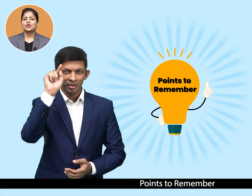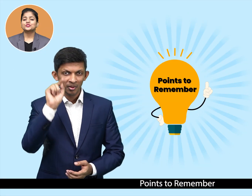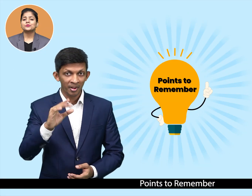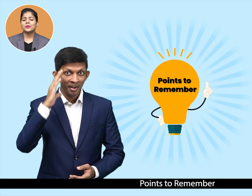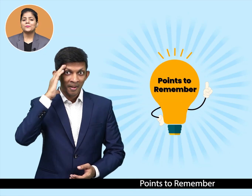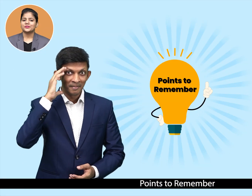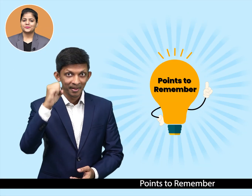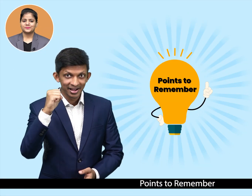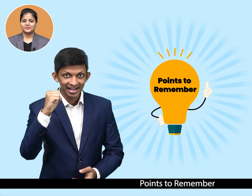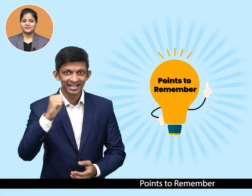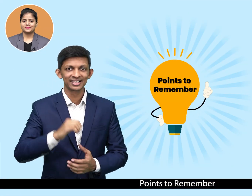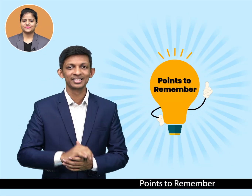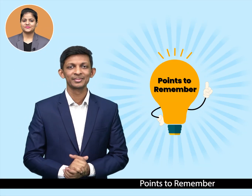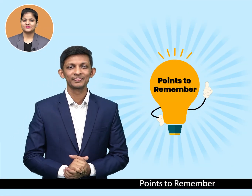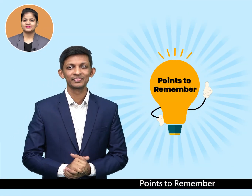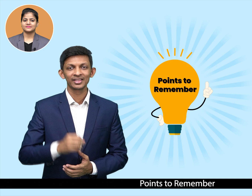Points to remember.